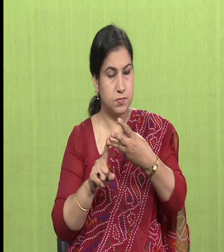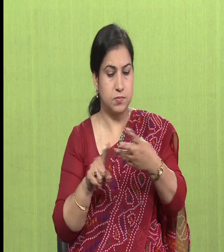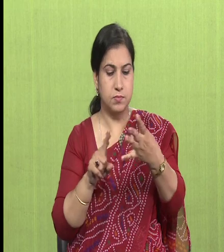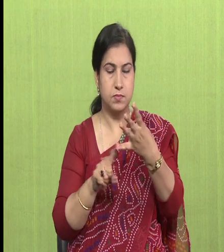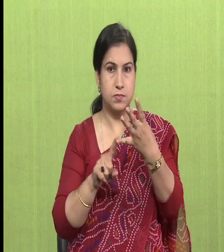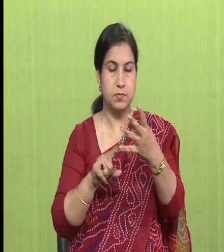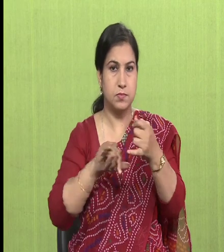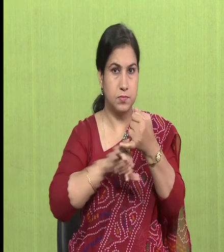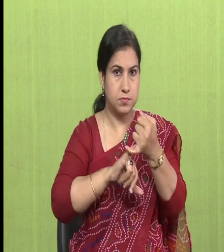sociology,